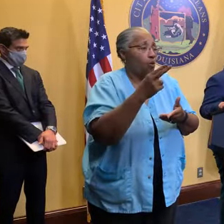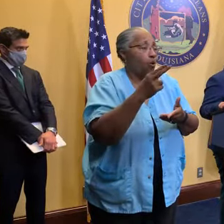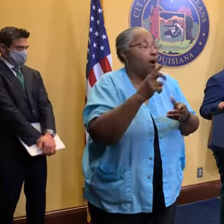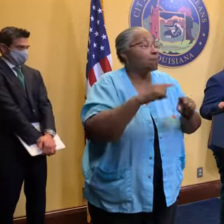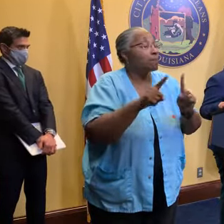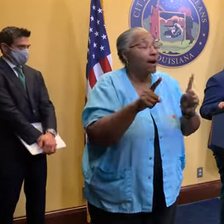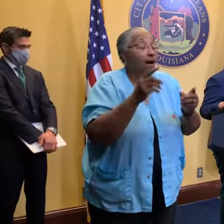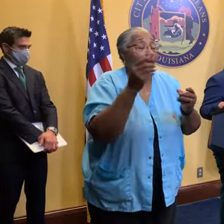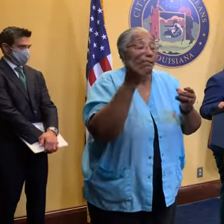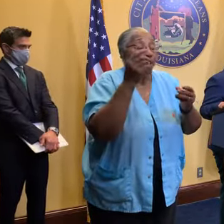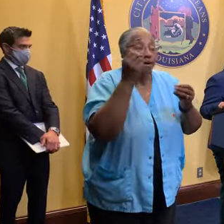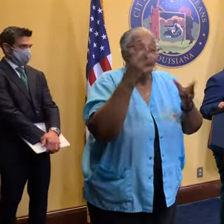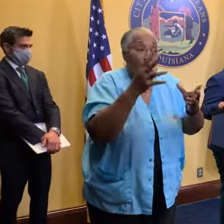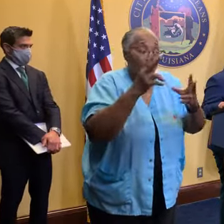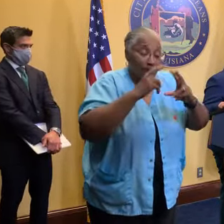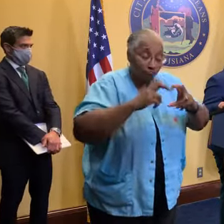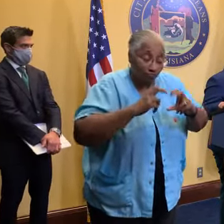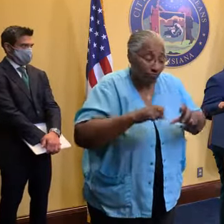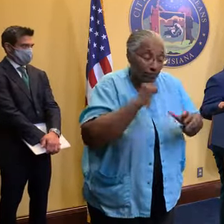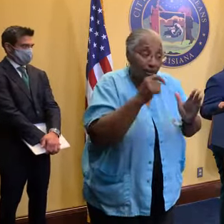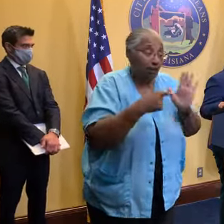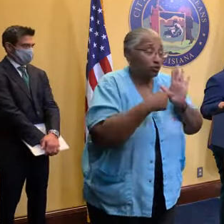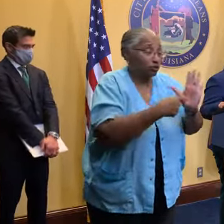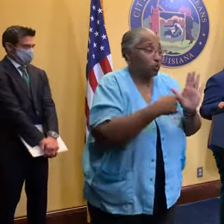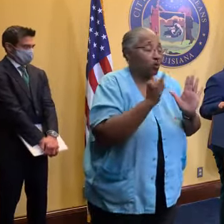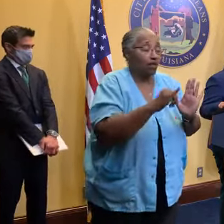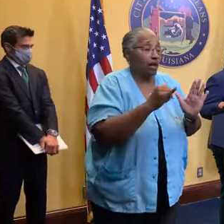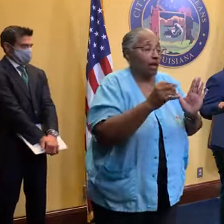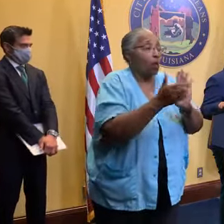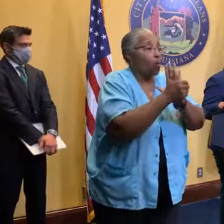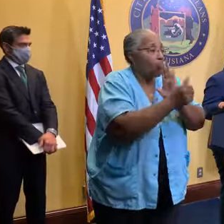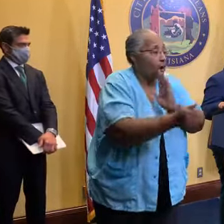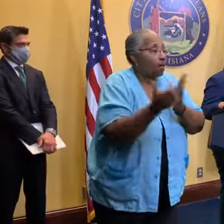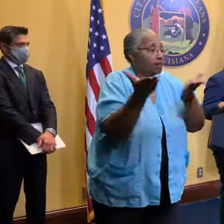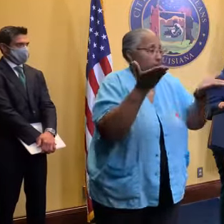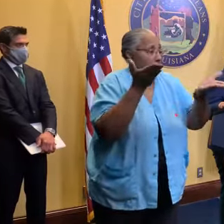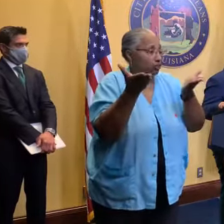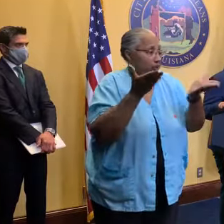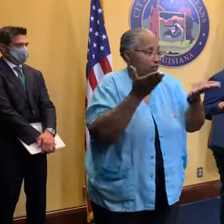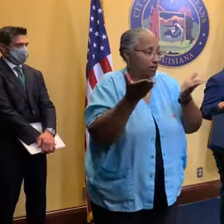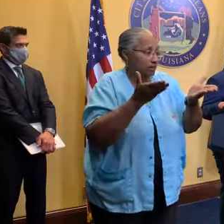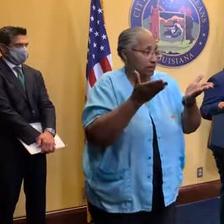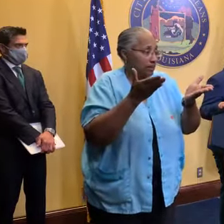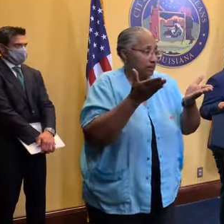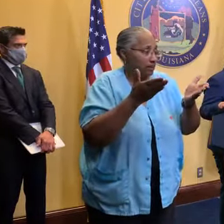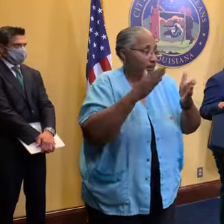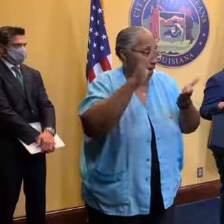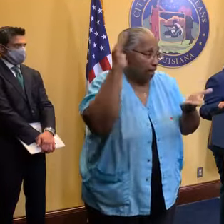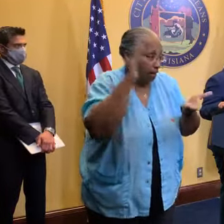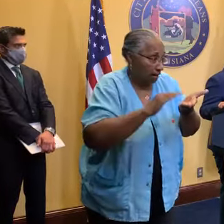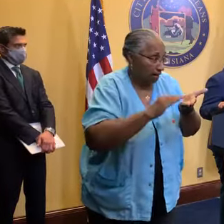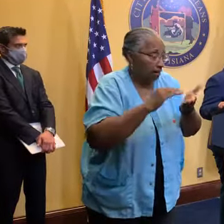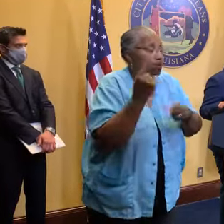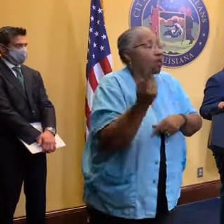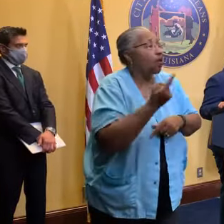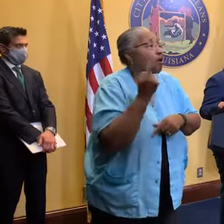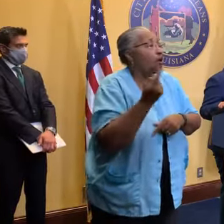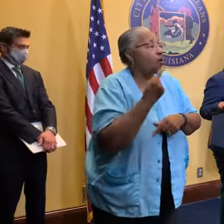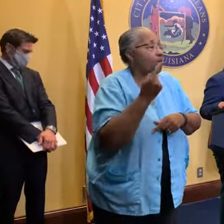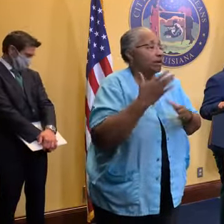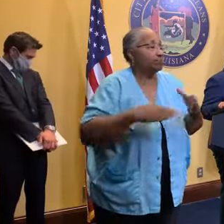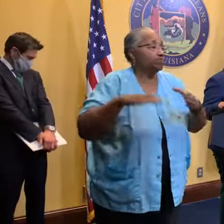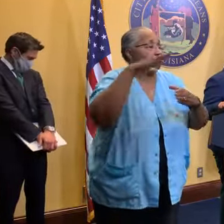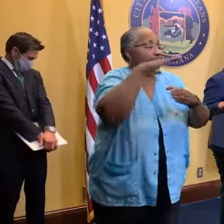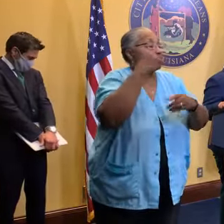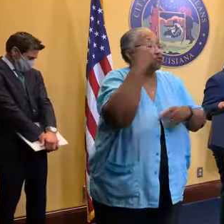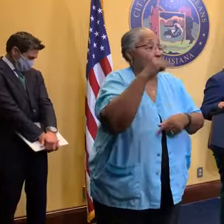and the quality of services has been downgraded, and it will always be a top priority for